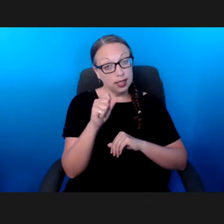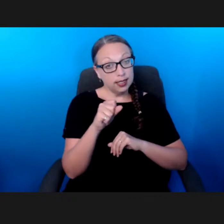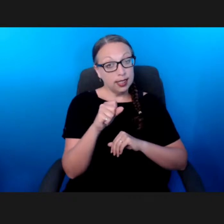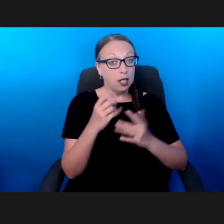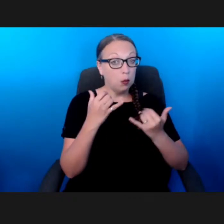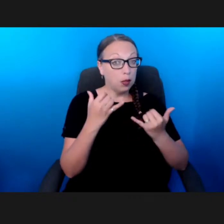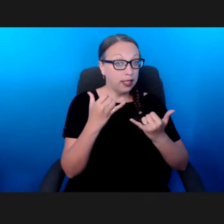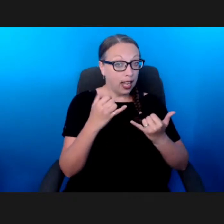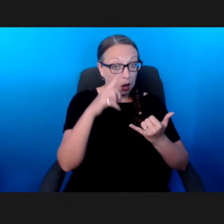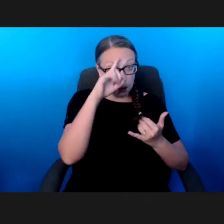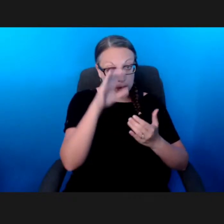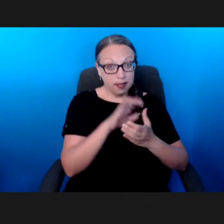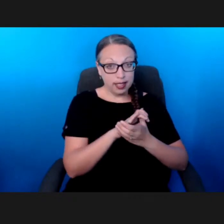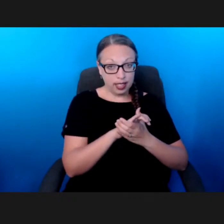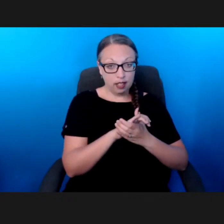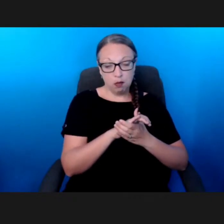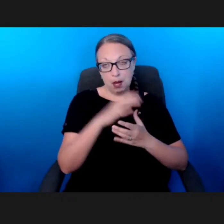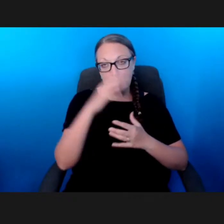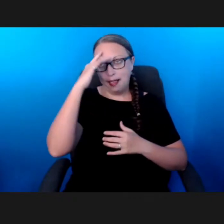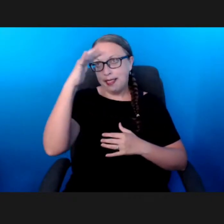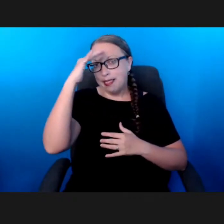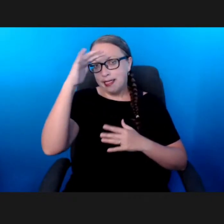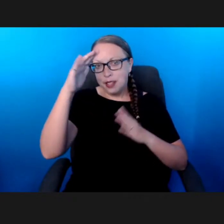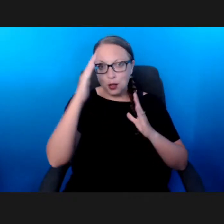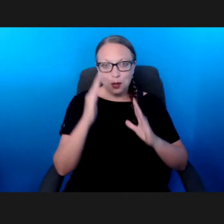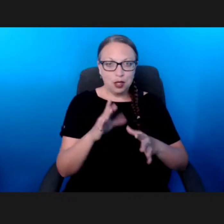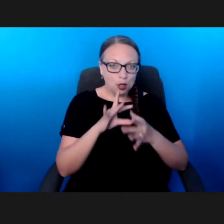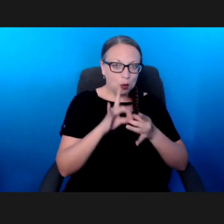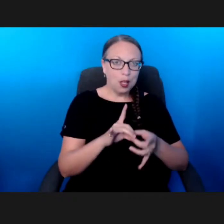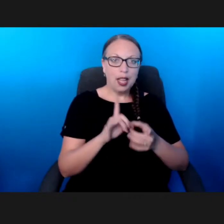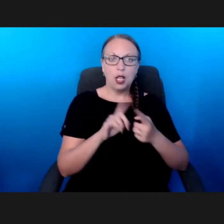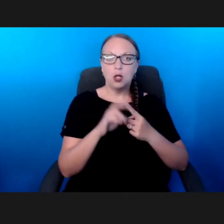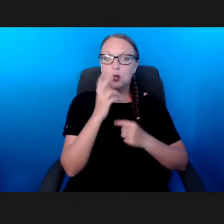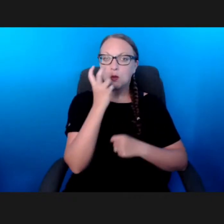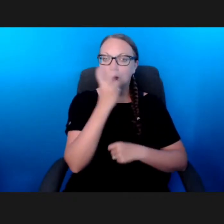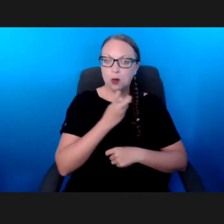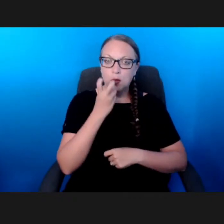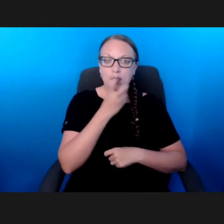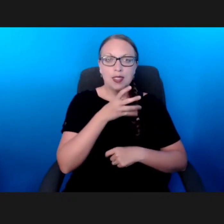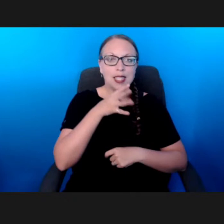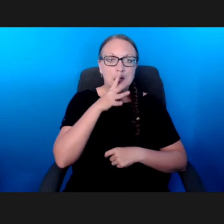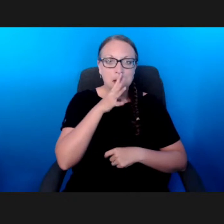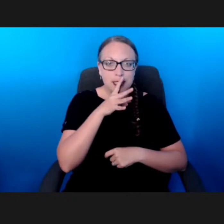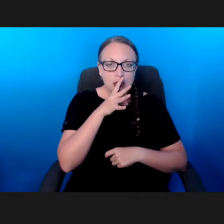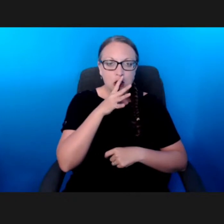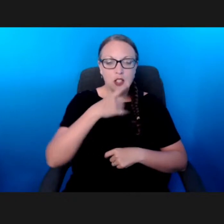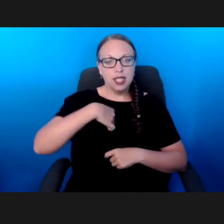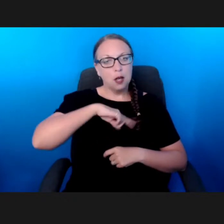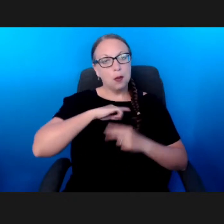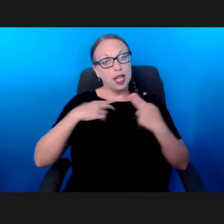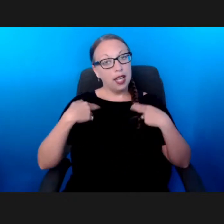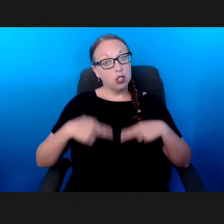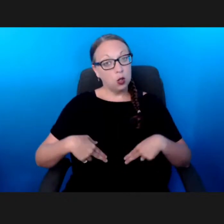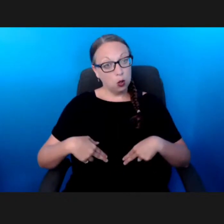by theorists concerning speech that we, as humans, sang